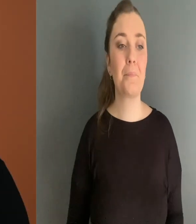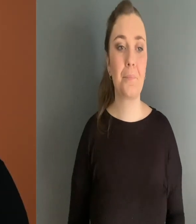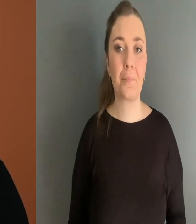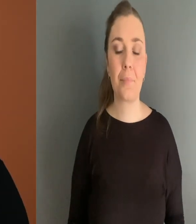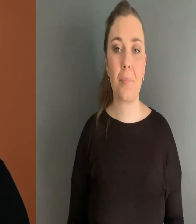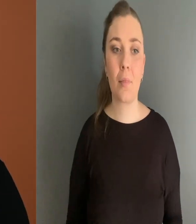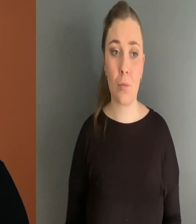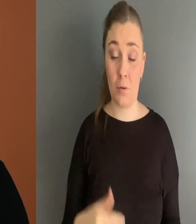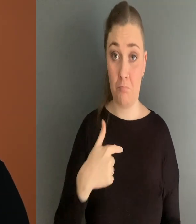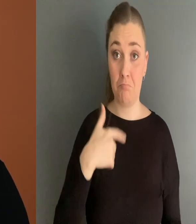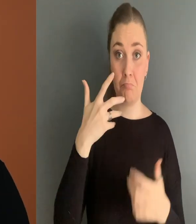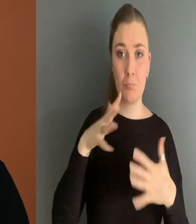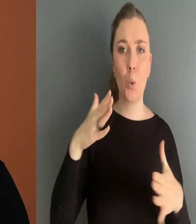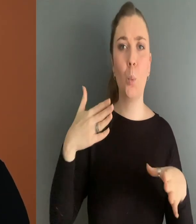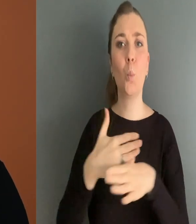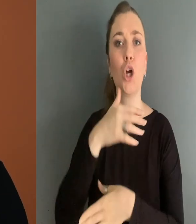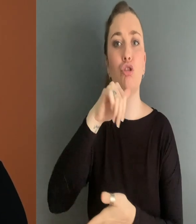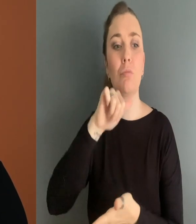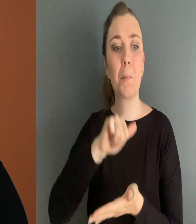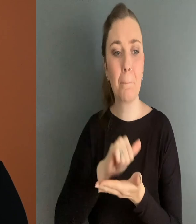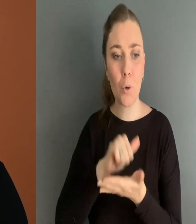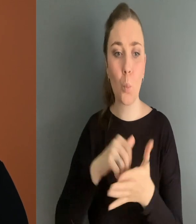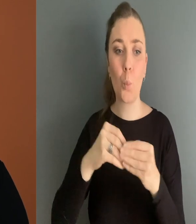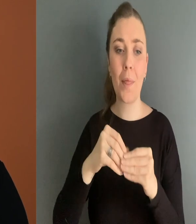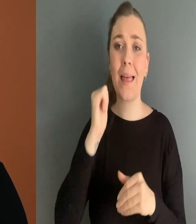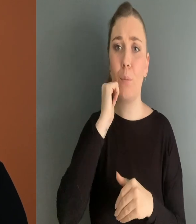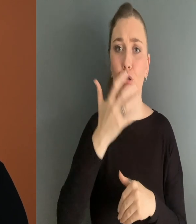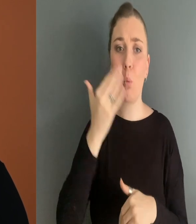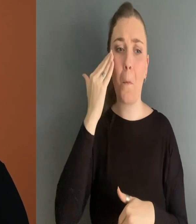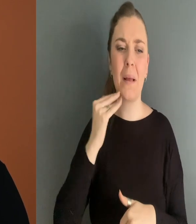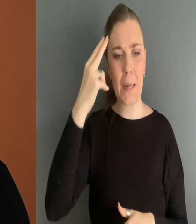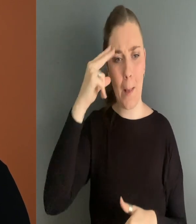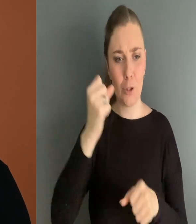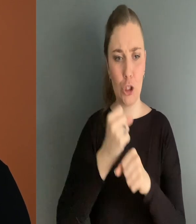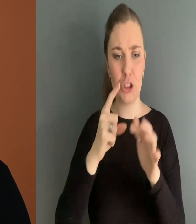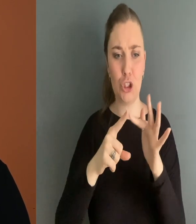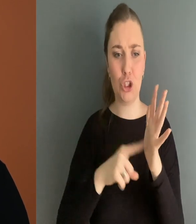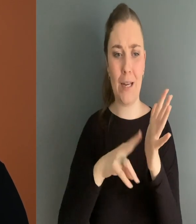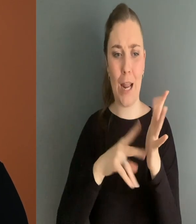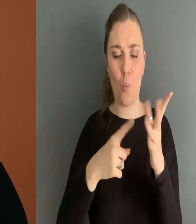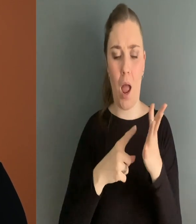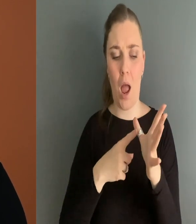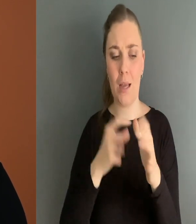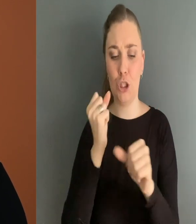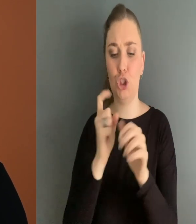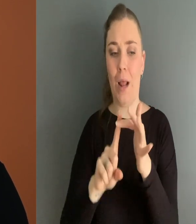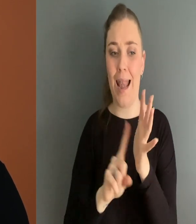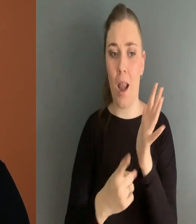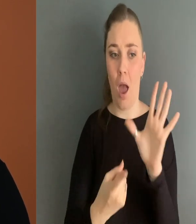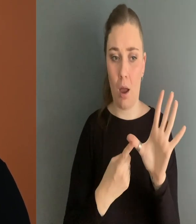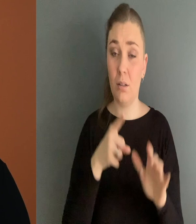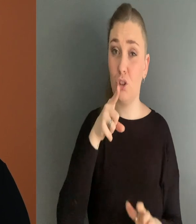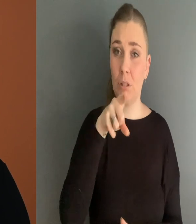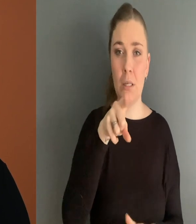i got to do a workshop with an aboriginal woman named genoa jela and she is